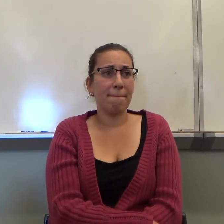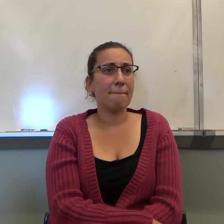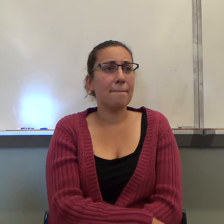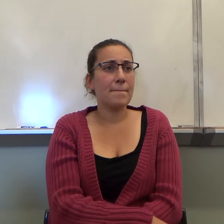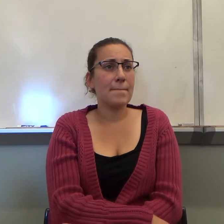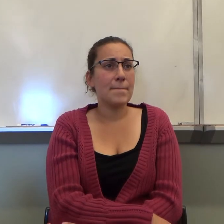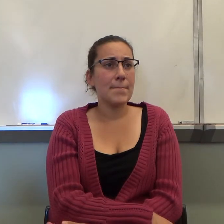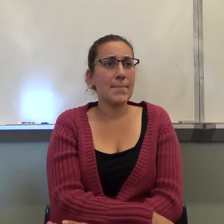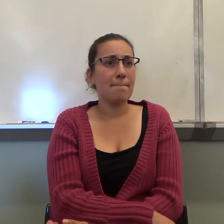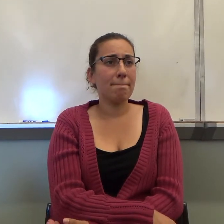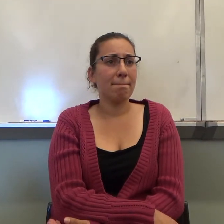like terms.